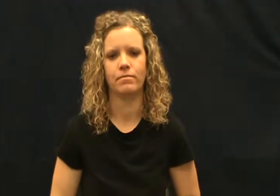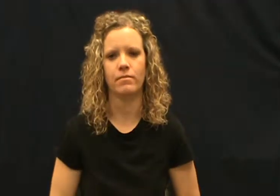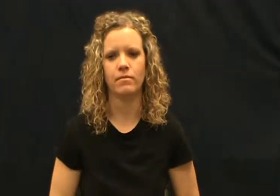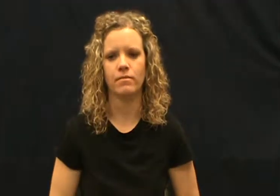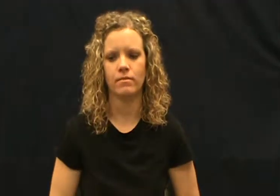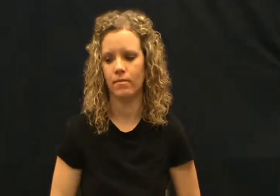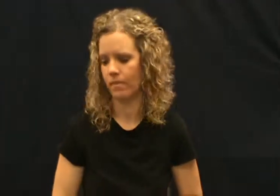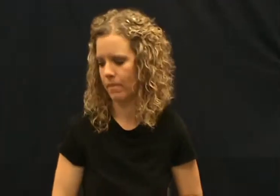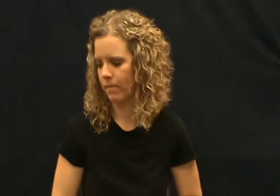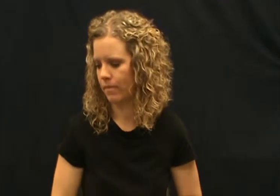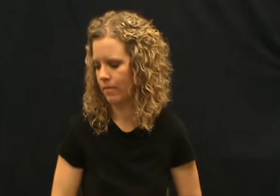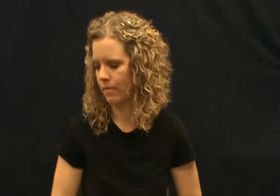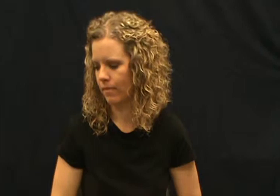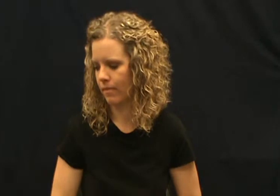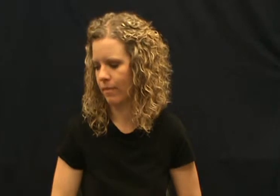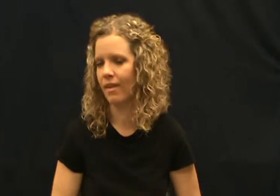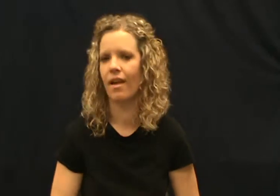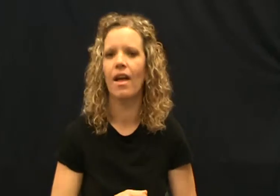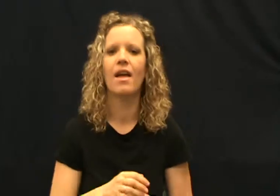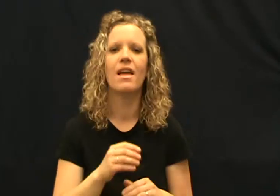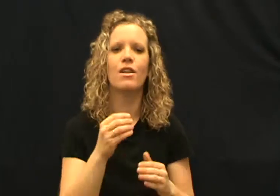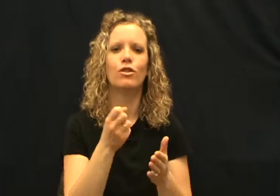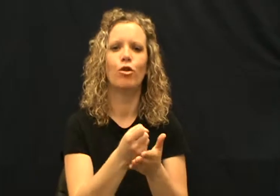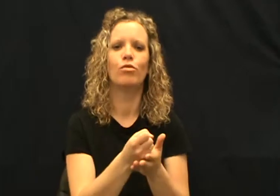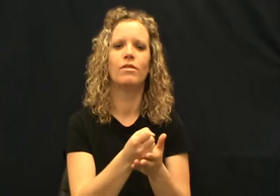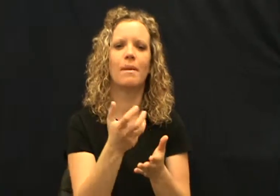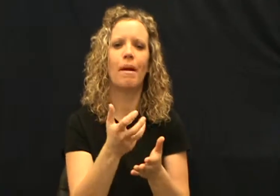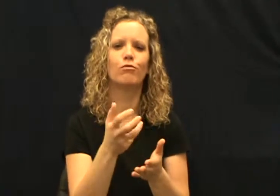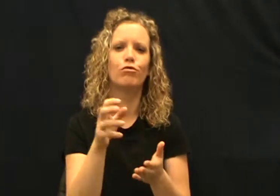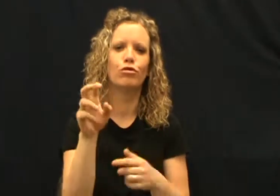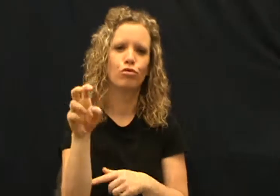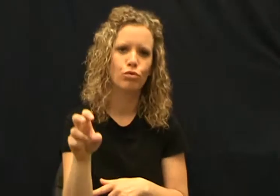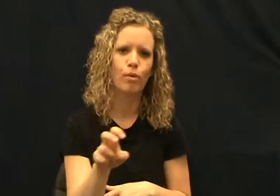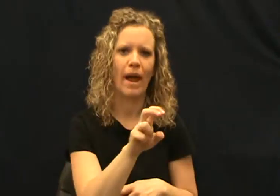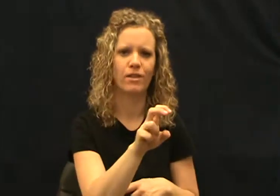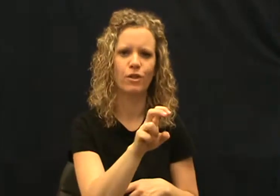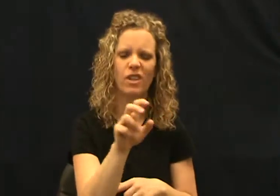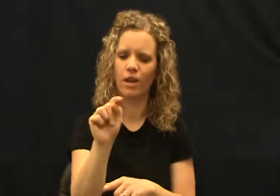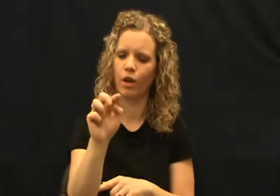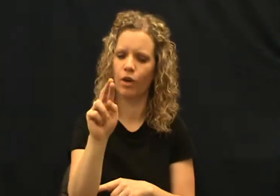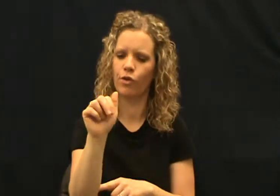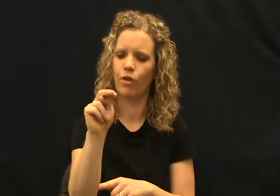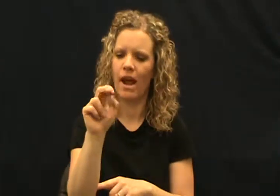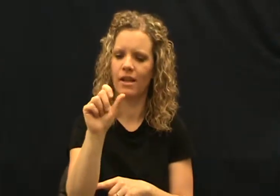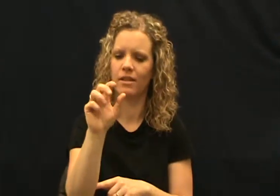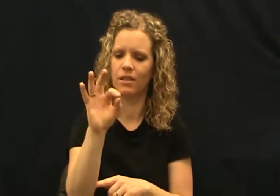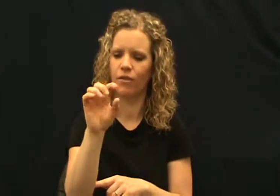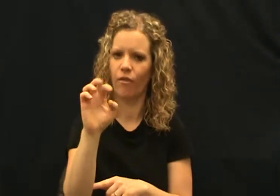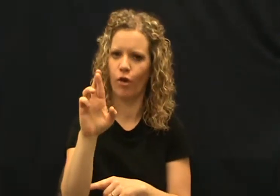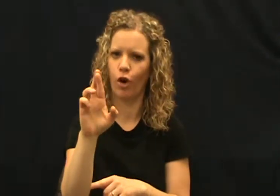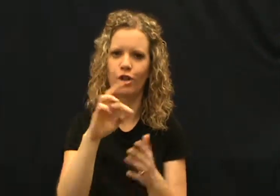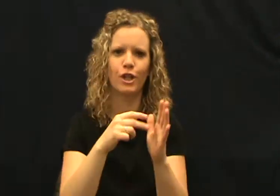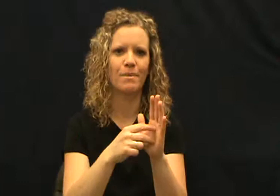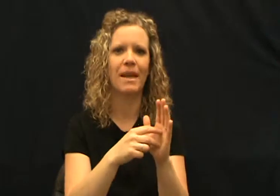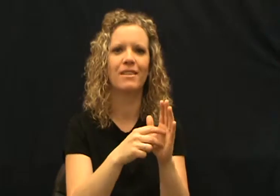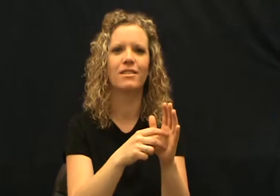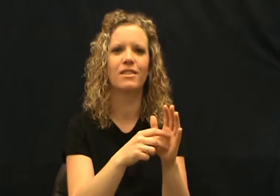it. So then we transfer the amounts. By transfer, I mean we use the amounts in that trial balance to prepare our